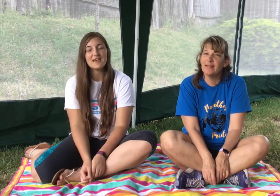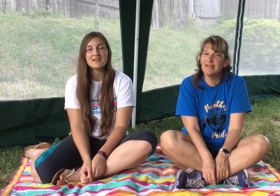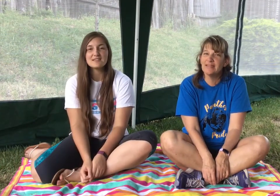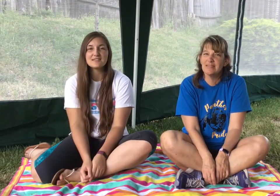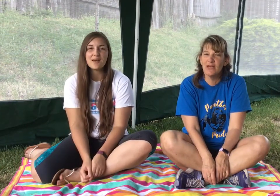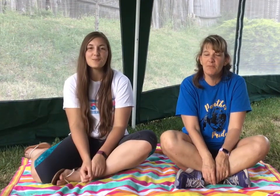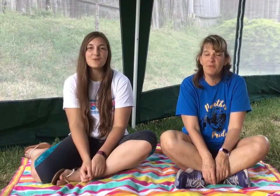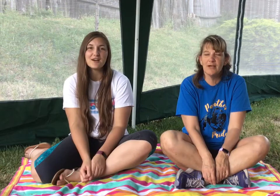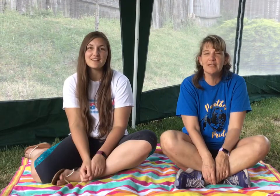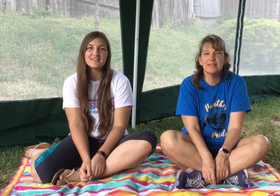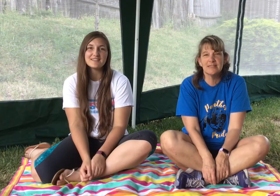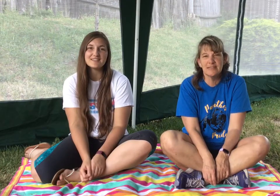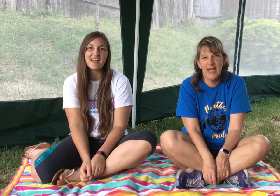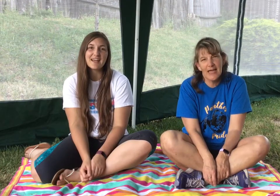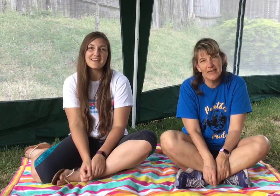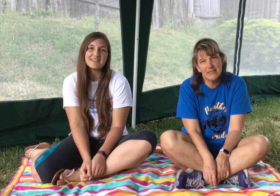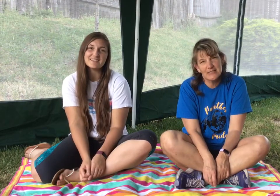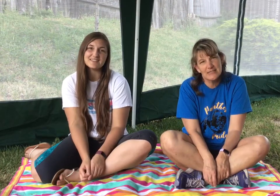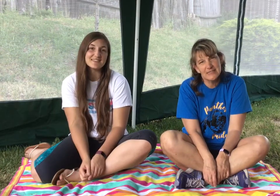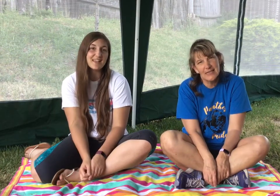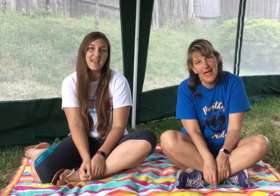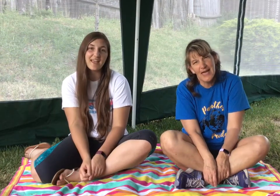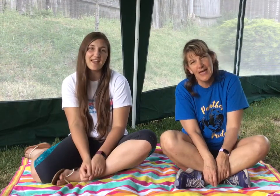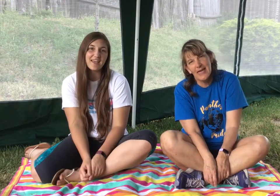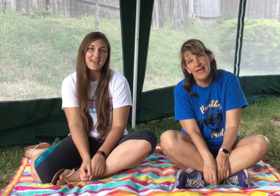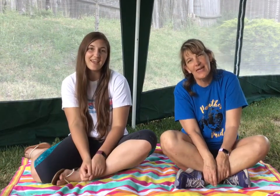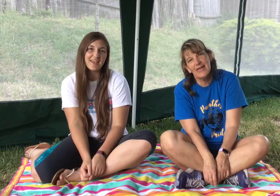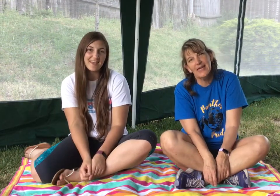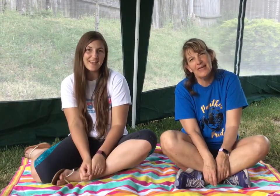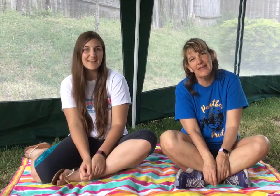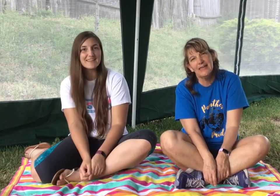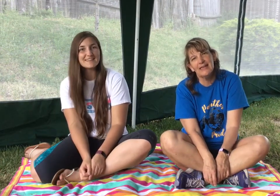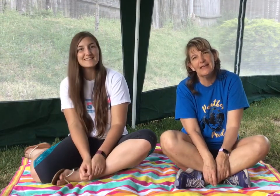because someone decided to say,